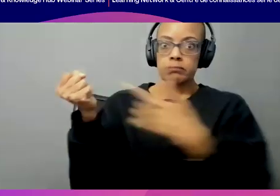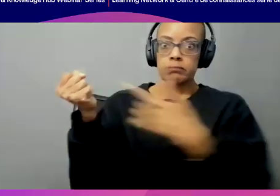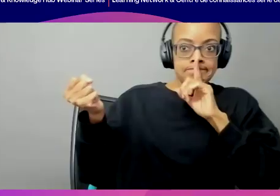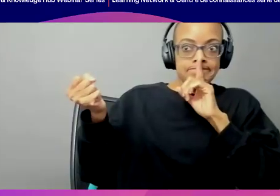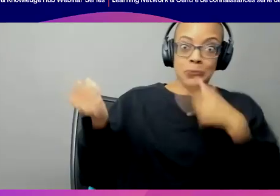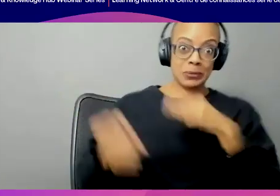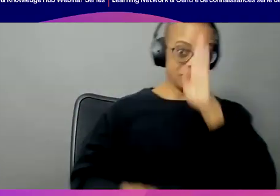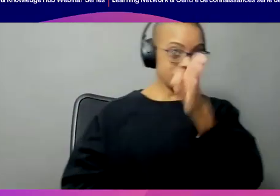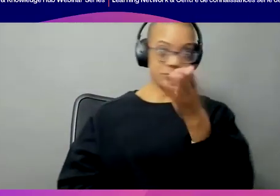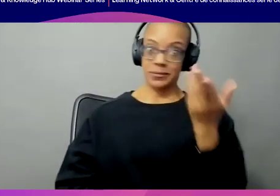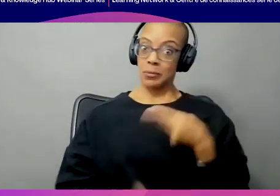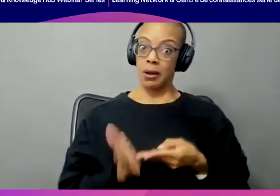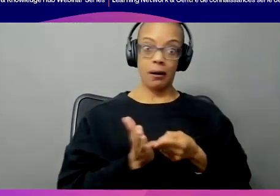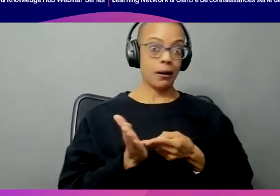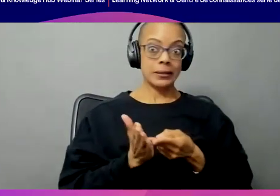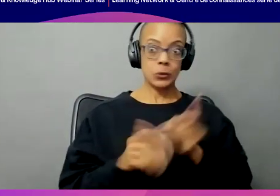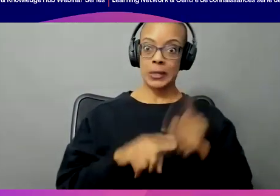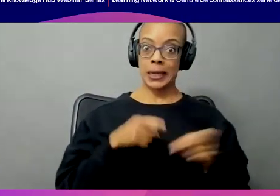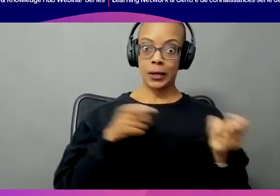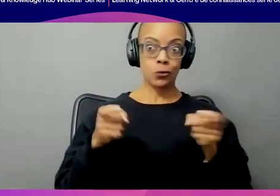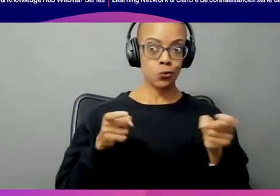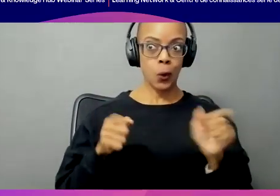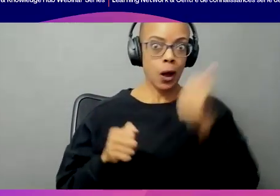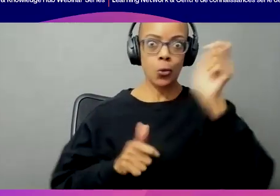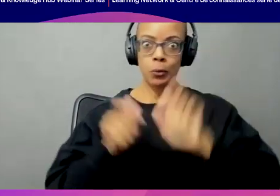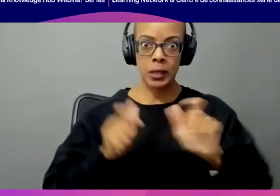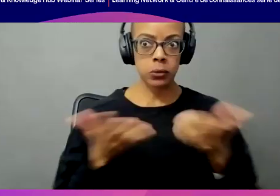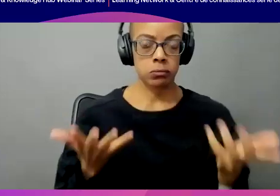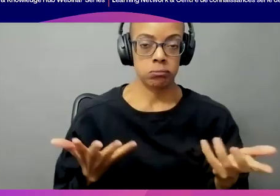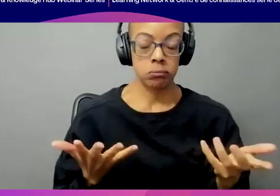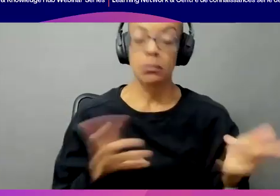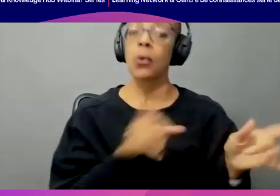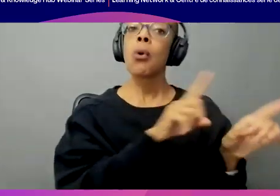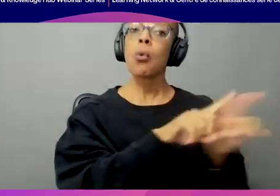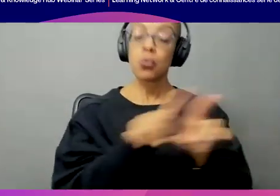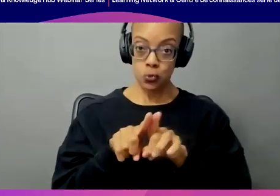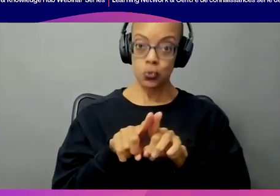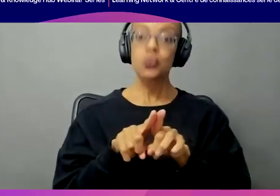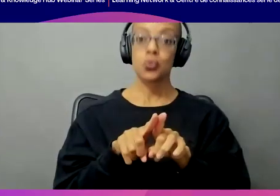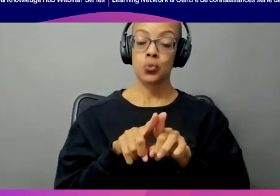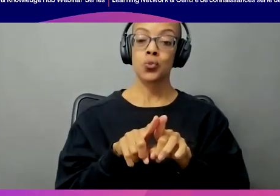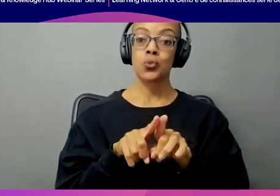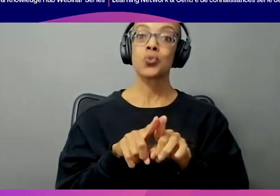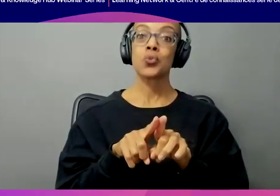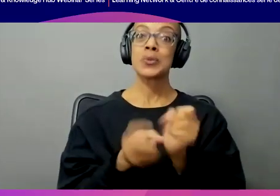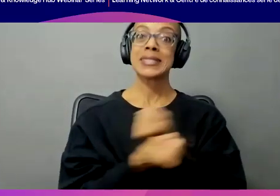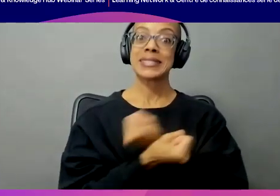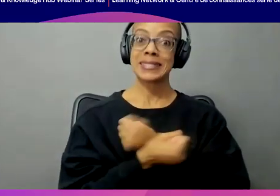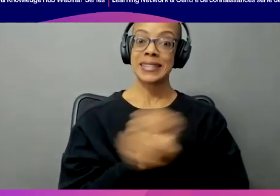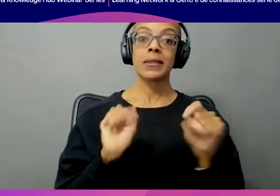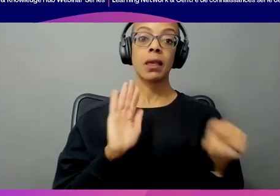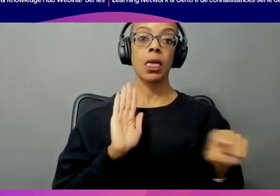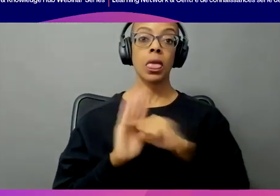about. The other big area that we thought about a lot was safety and stigma,